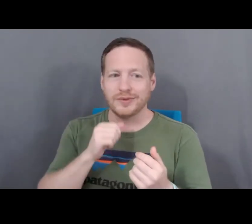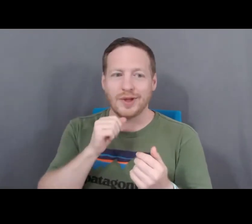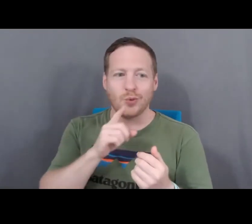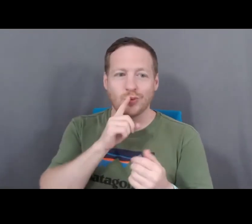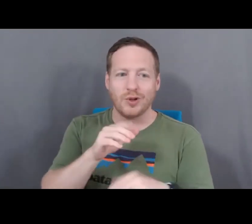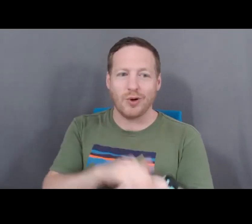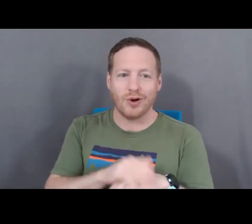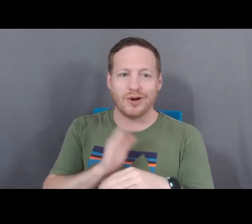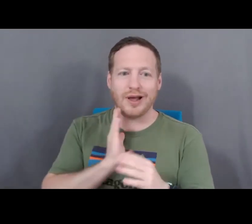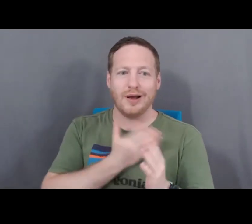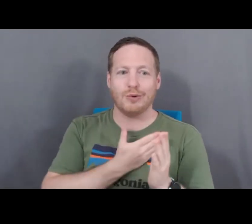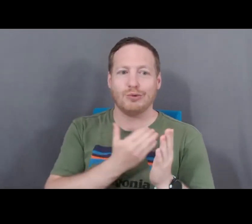Well, I don't want to cut off anything.